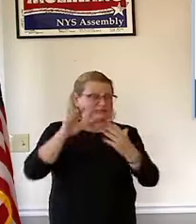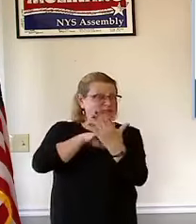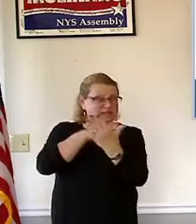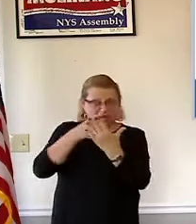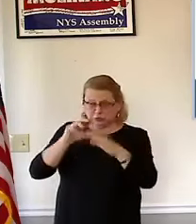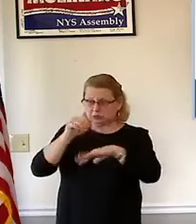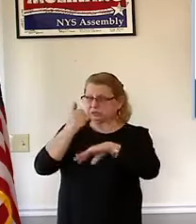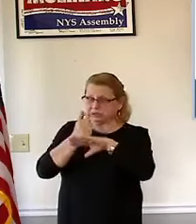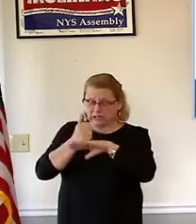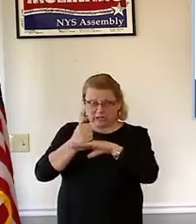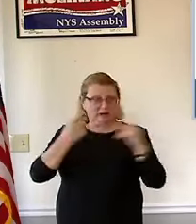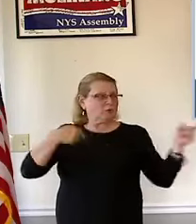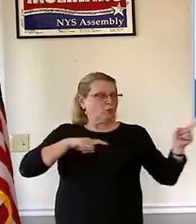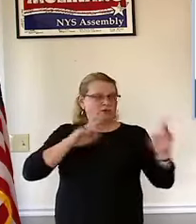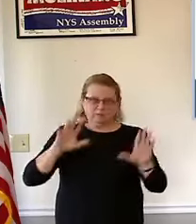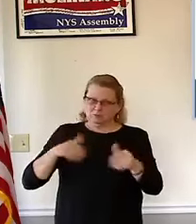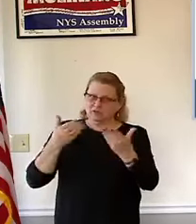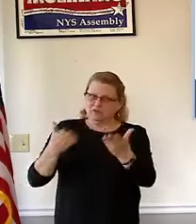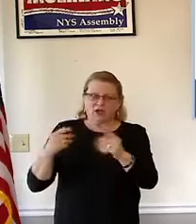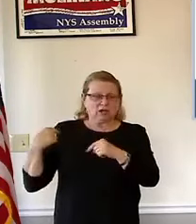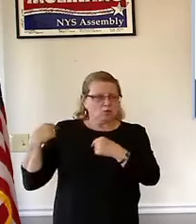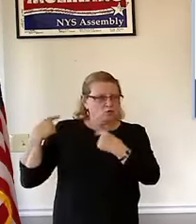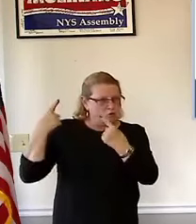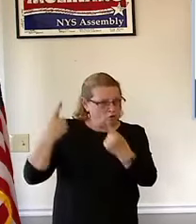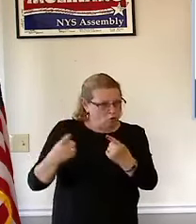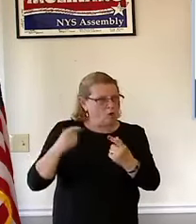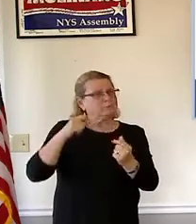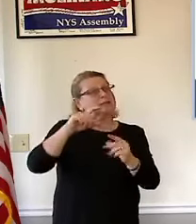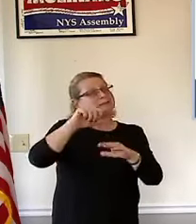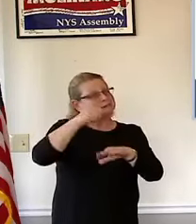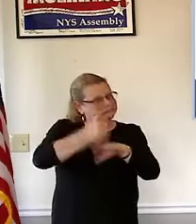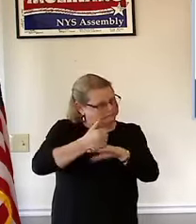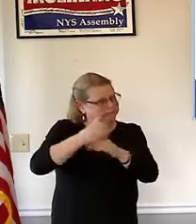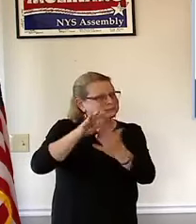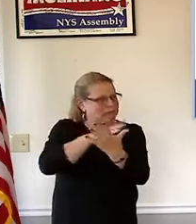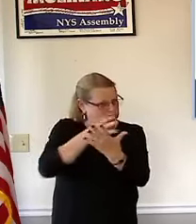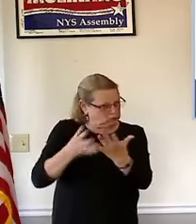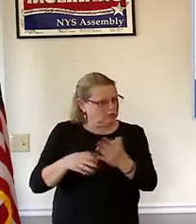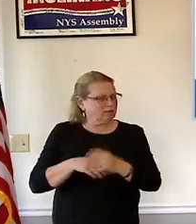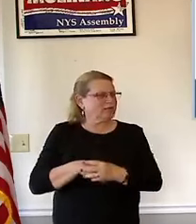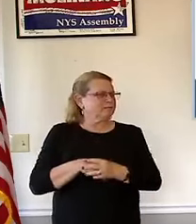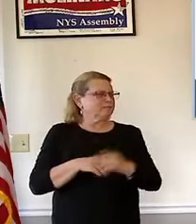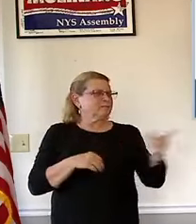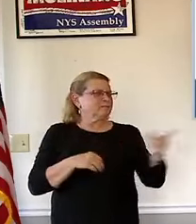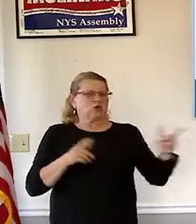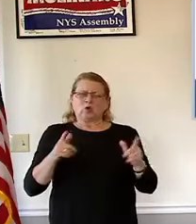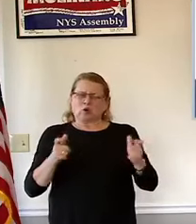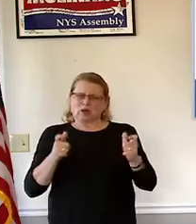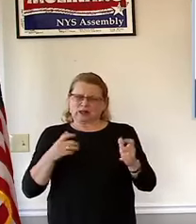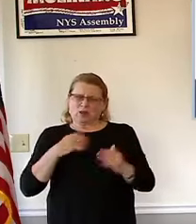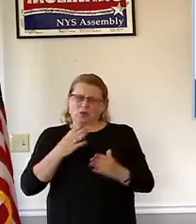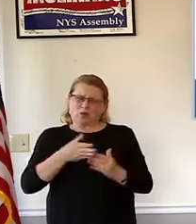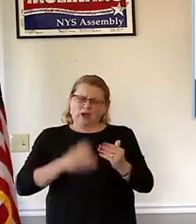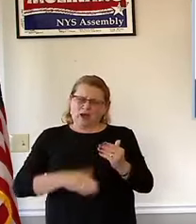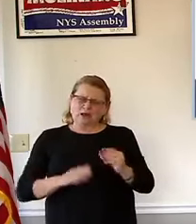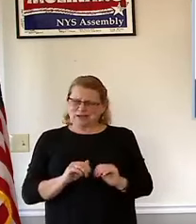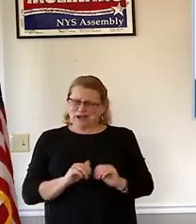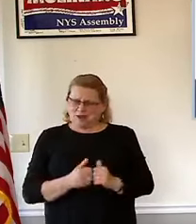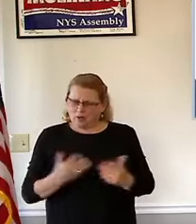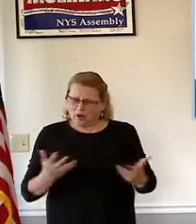those services all along. Let me very quickly end by reminding you